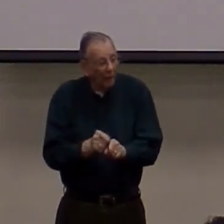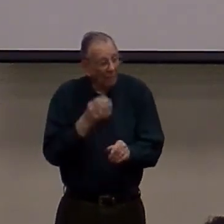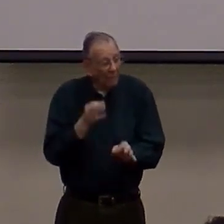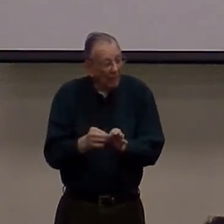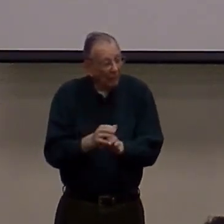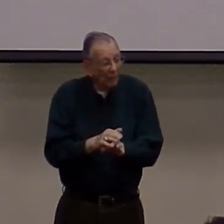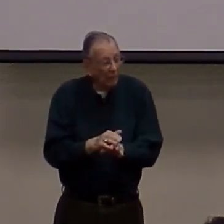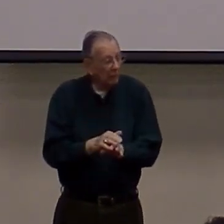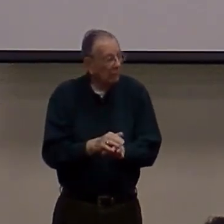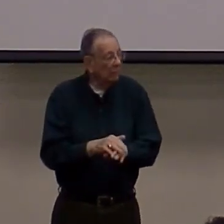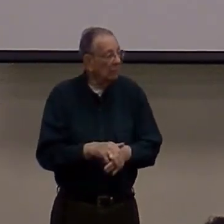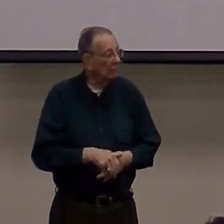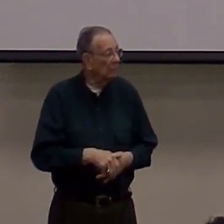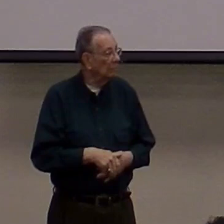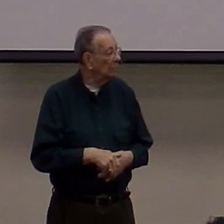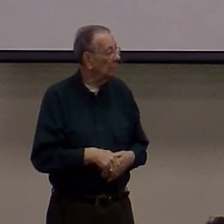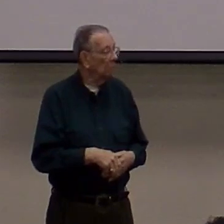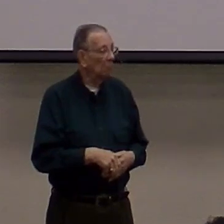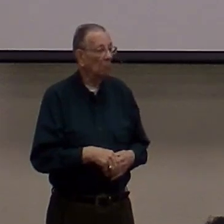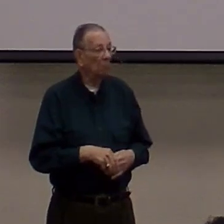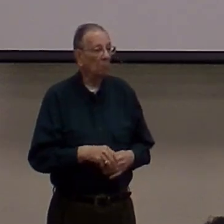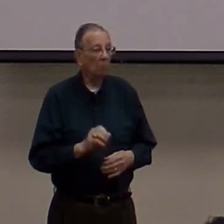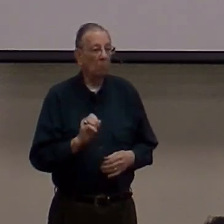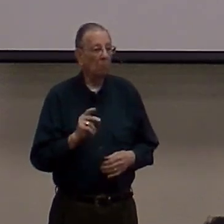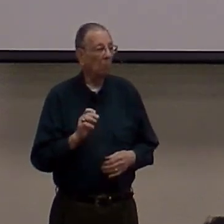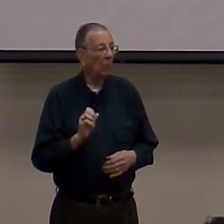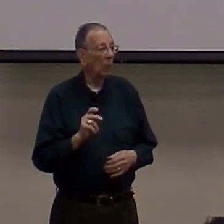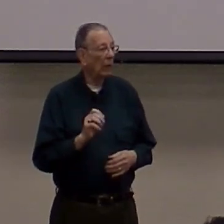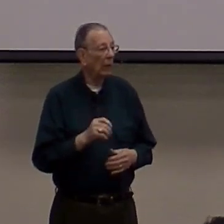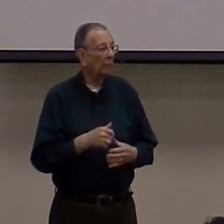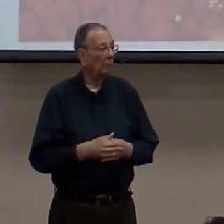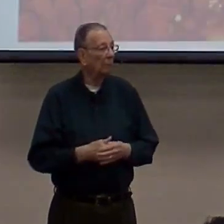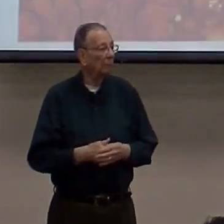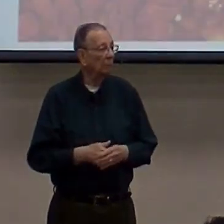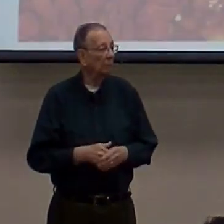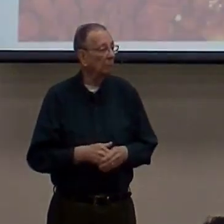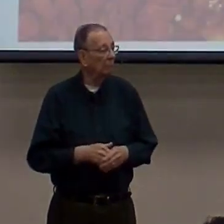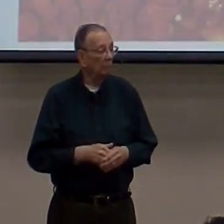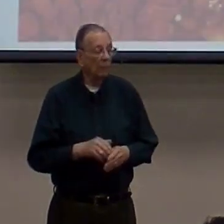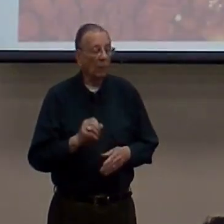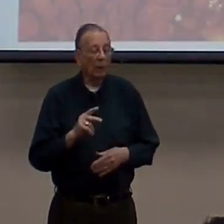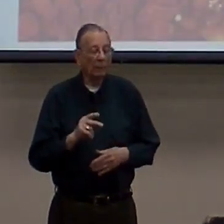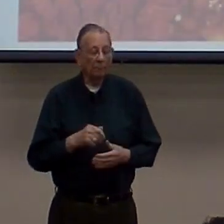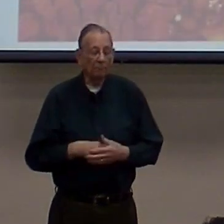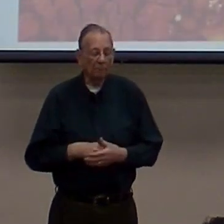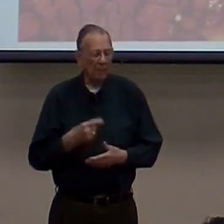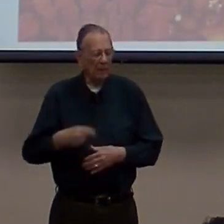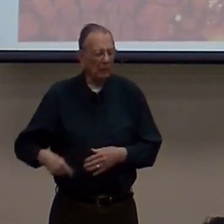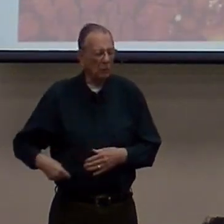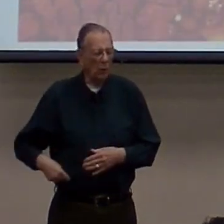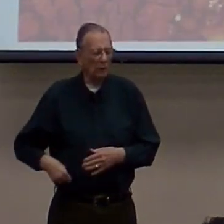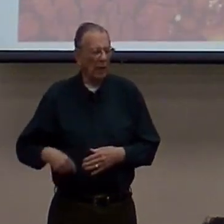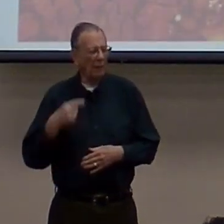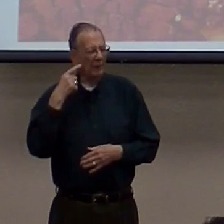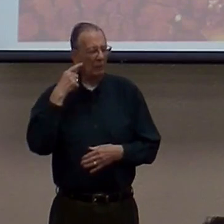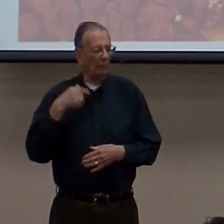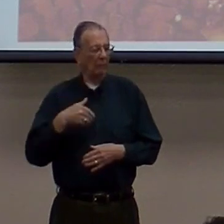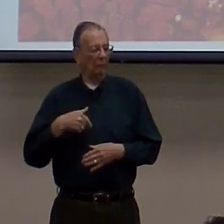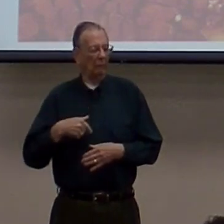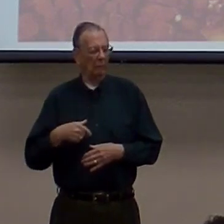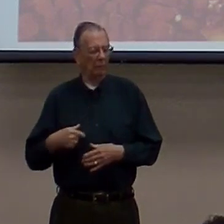Is this clicking? Is this making a mess? Are we okay? Okay? It's all right? Okay. I'm hearing